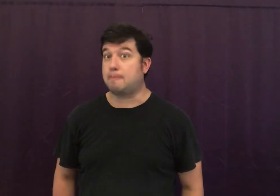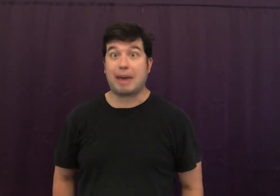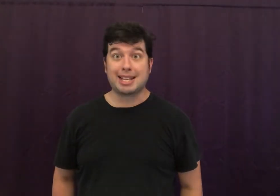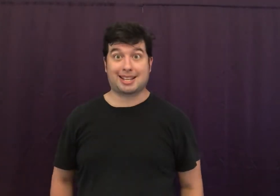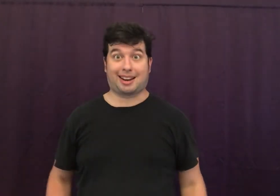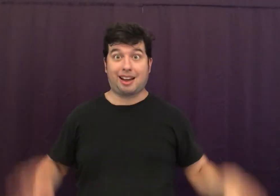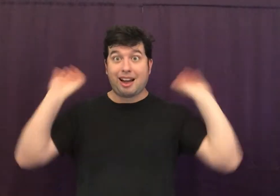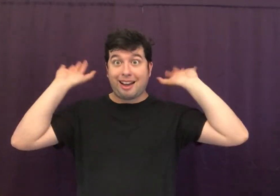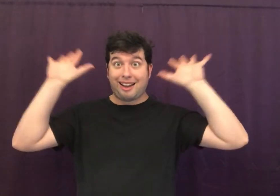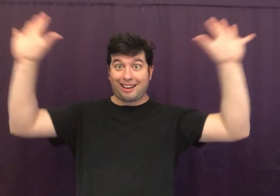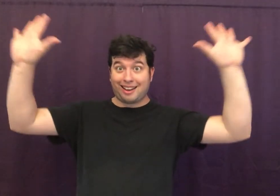Amazing.